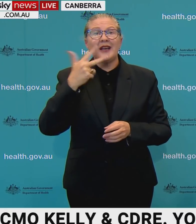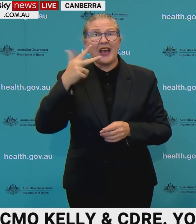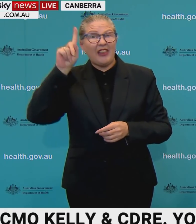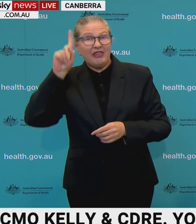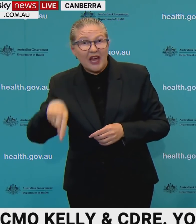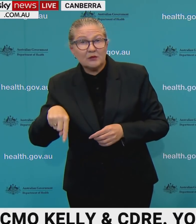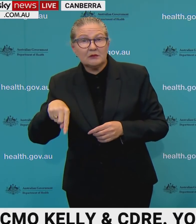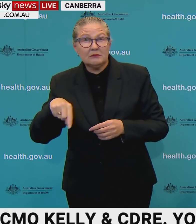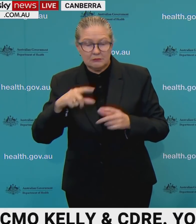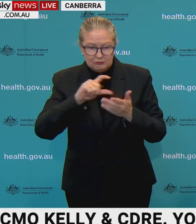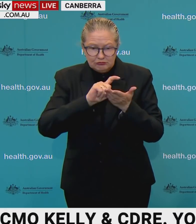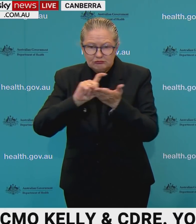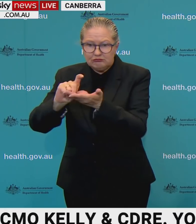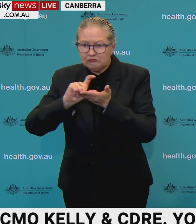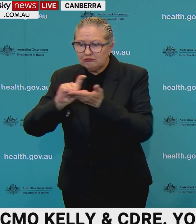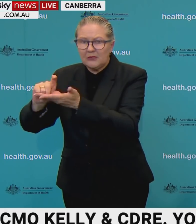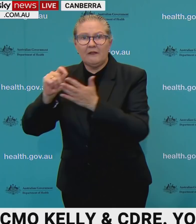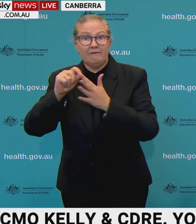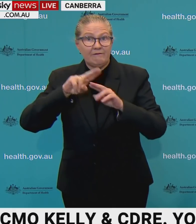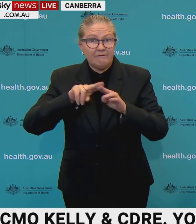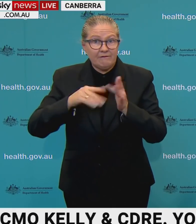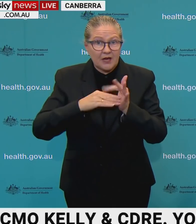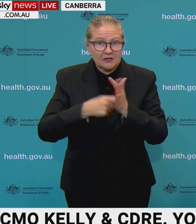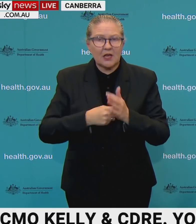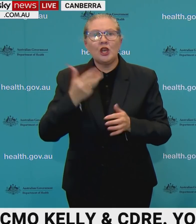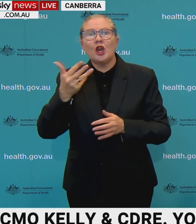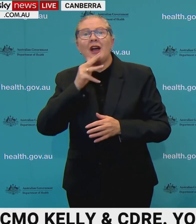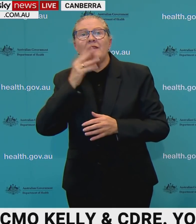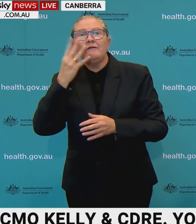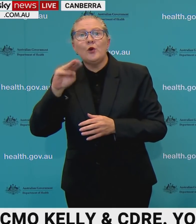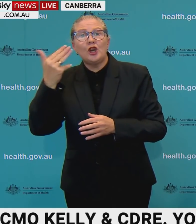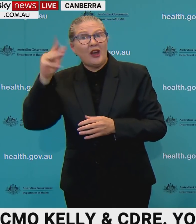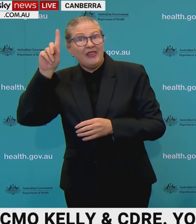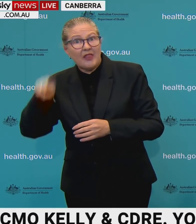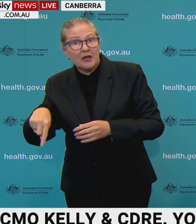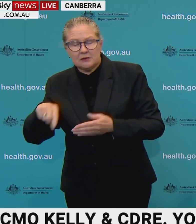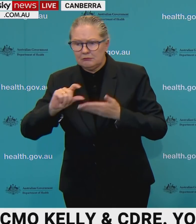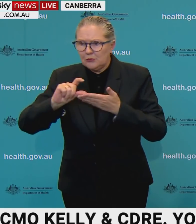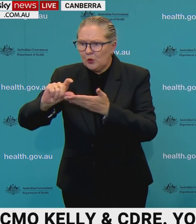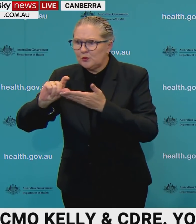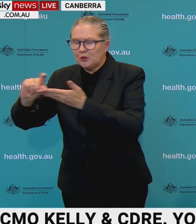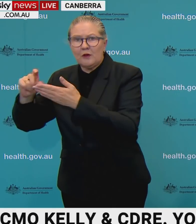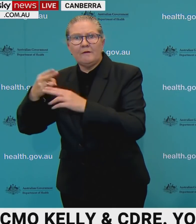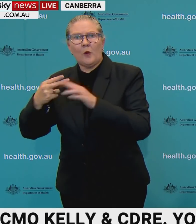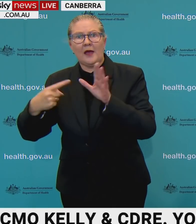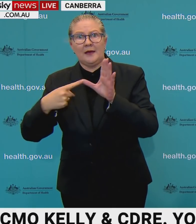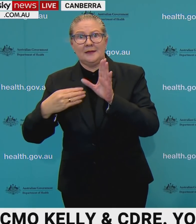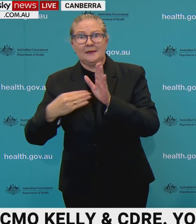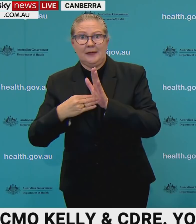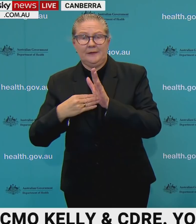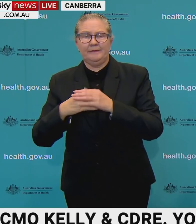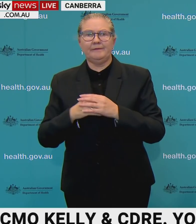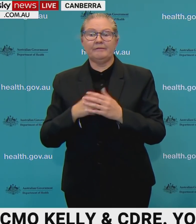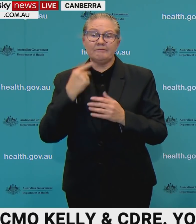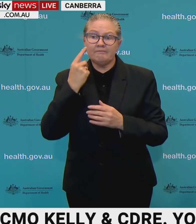298,350 doses of Pfizer vaccine and 949,300 doses of AstraZeneca vaccine. In the